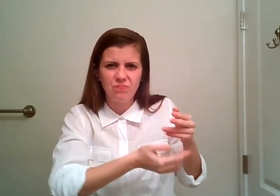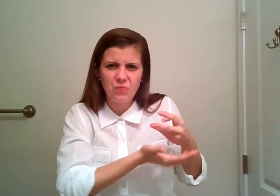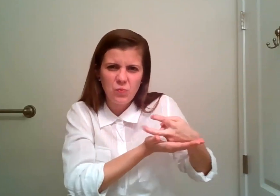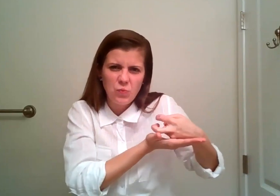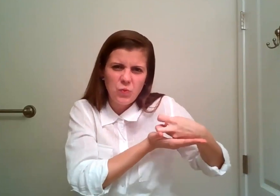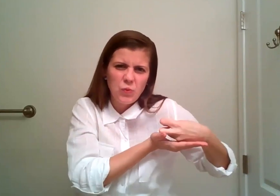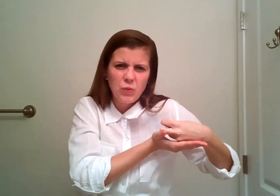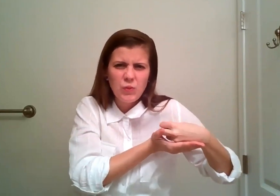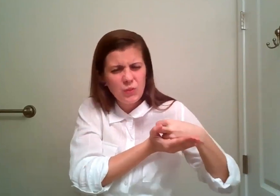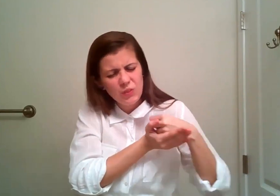me.